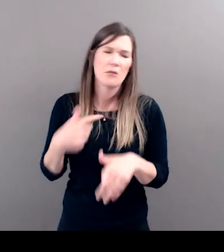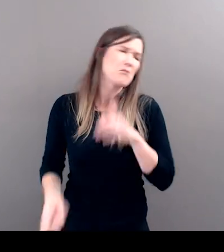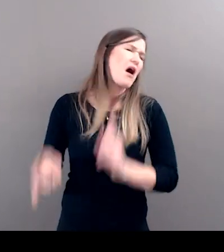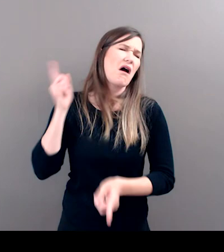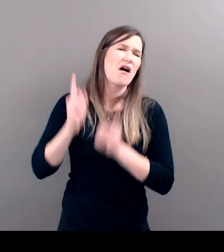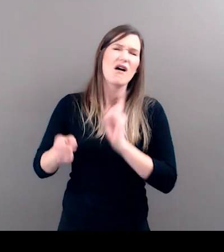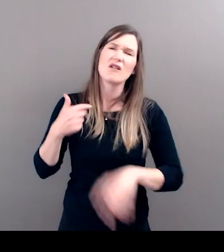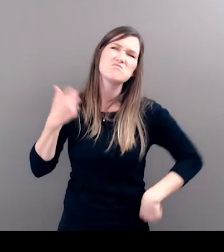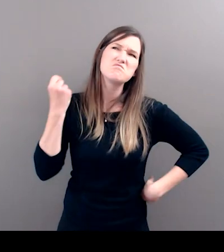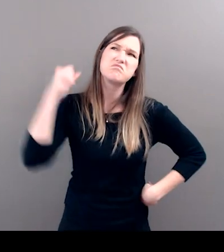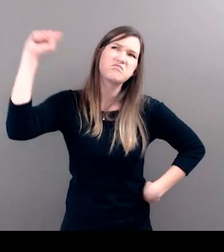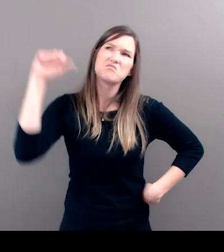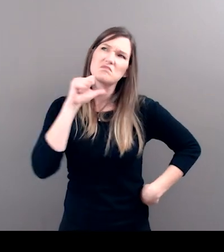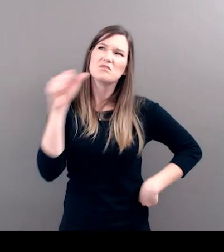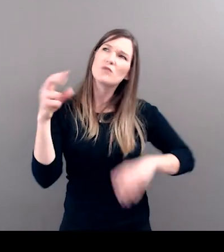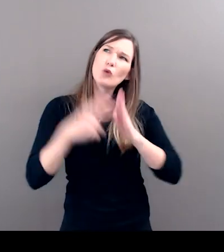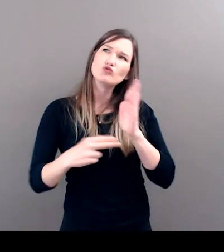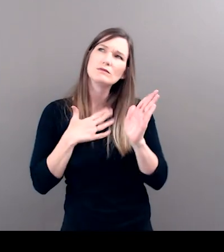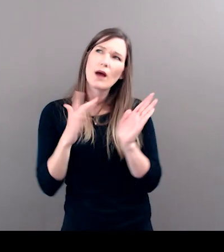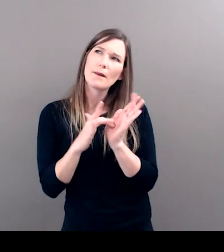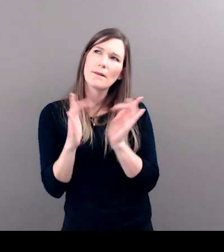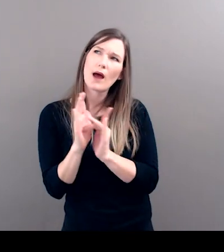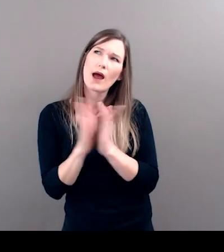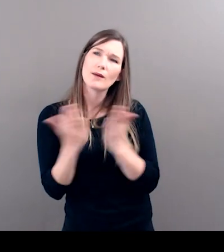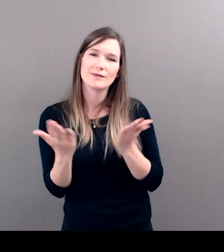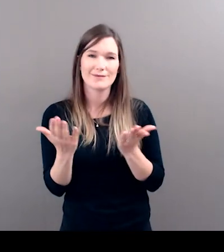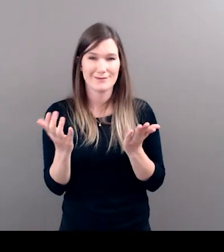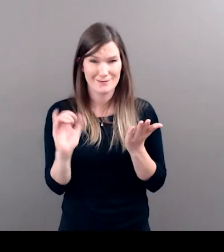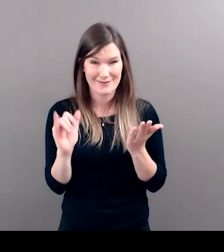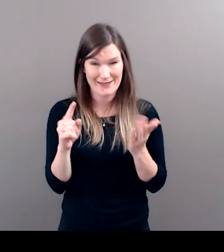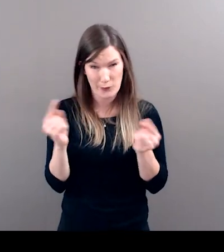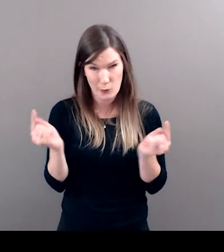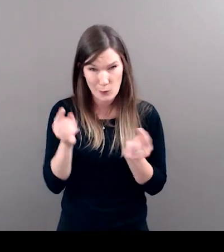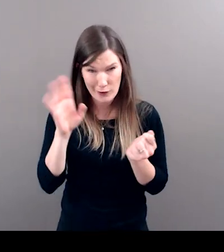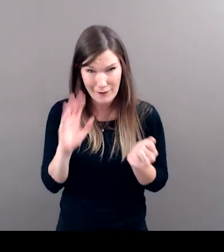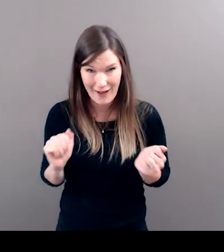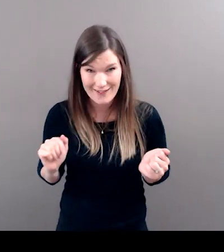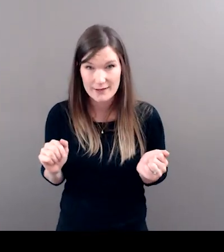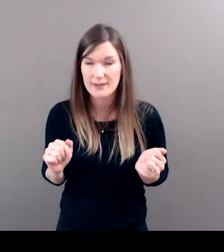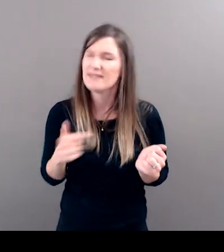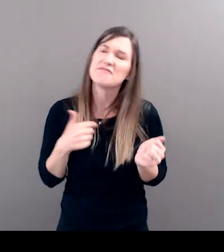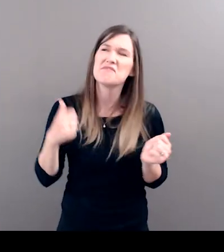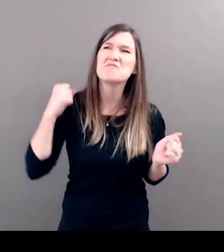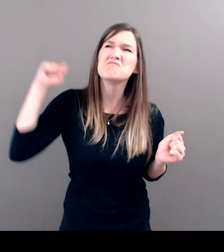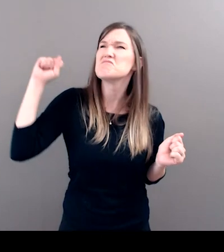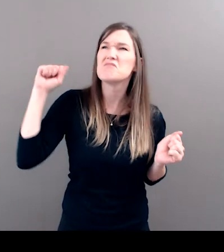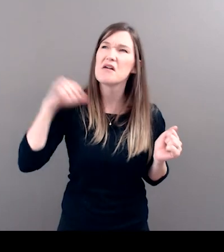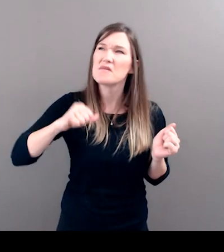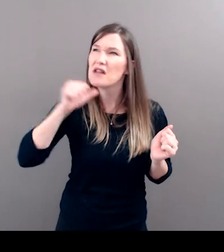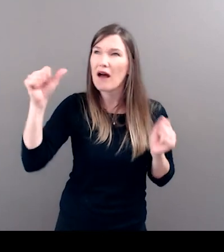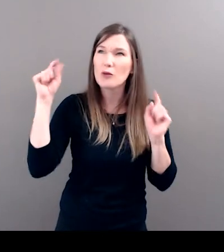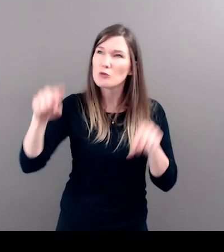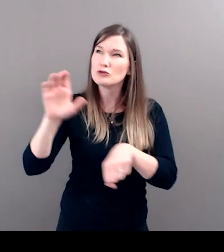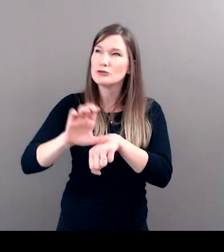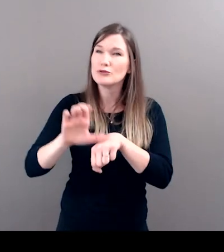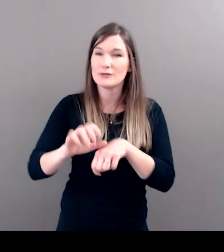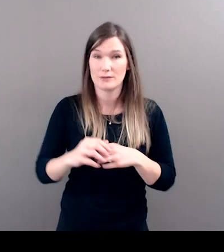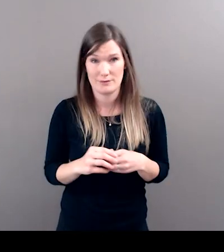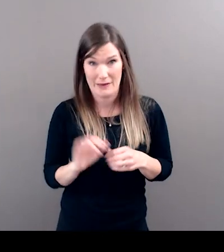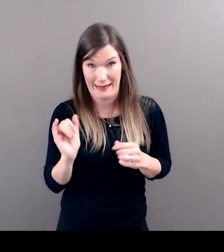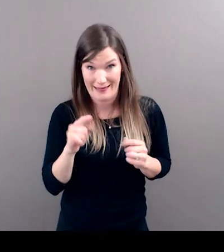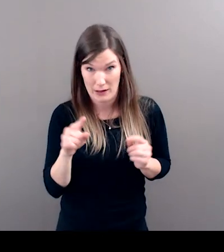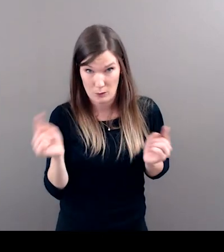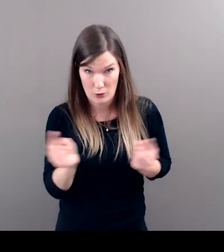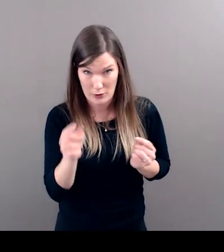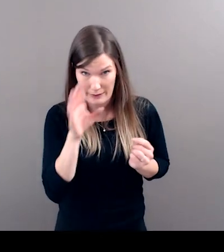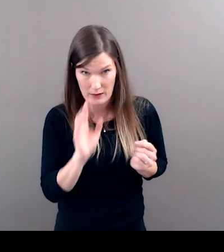and like you're hurting God. I'm not going to go to church, like you're hurting God. But this is the best part. I love this.